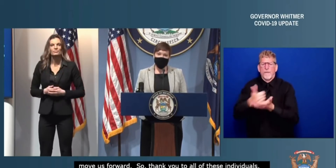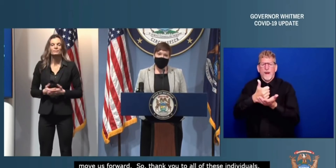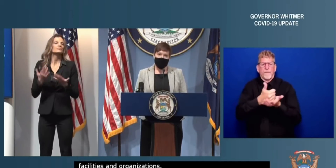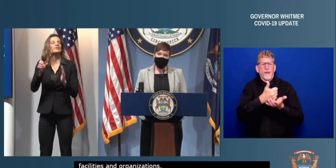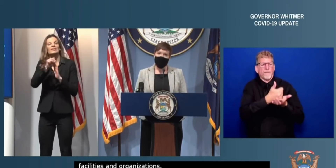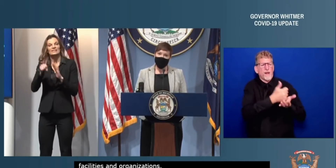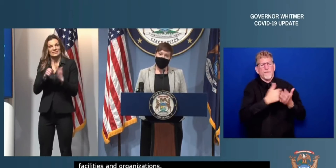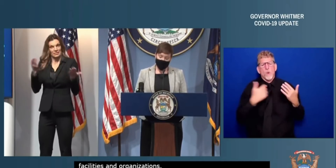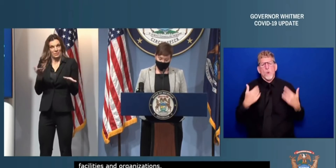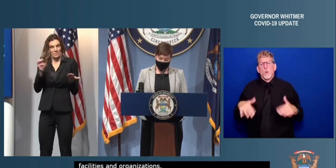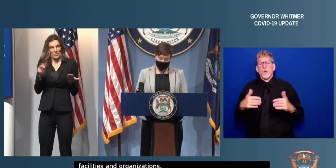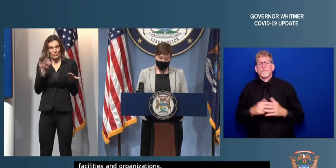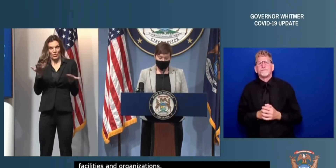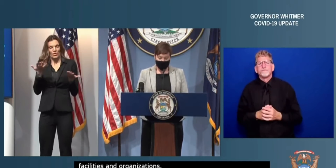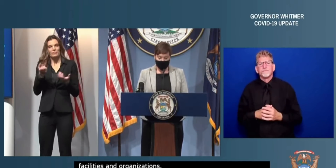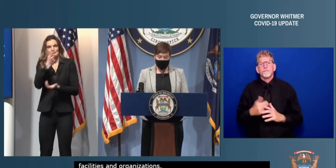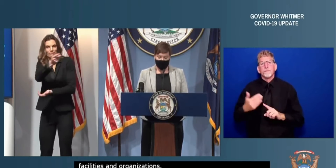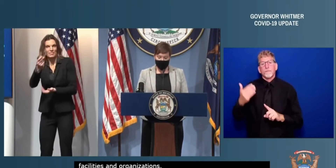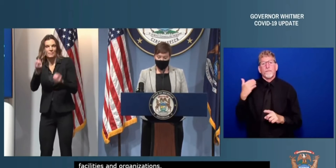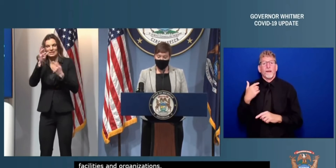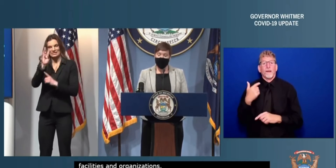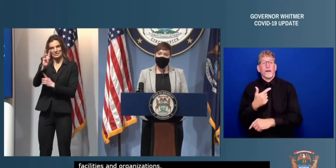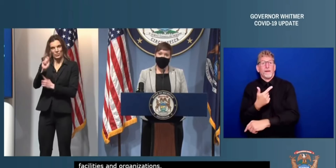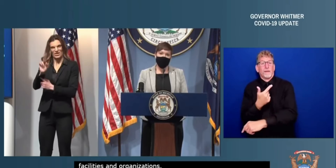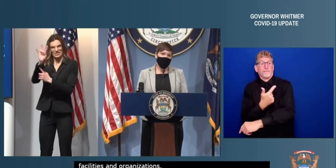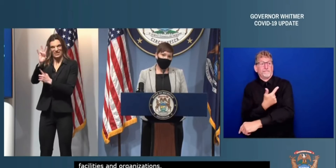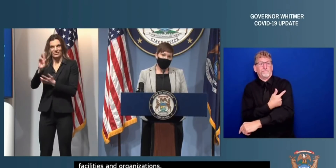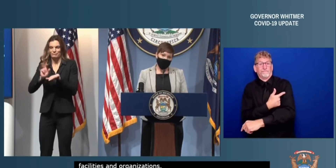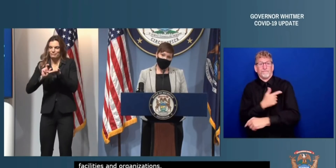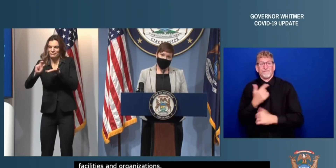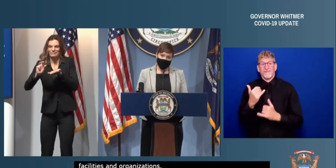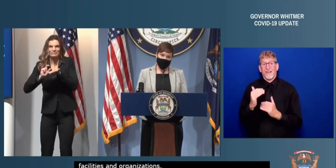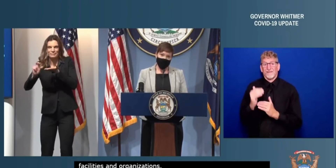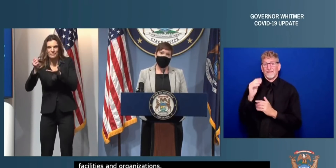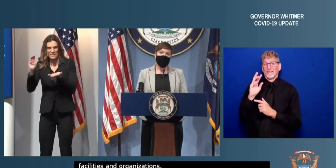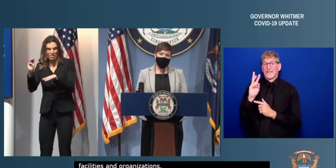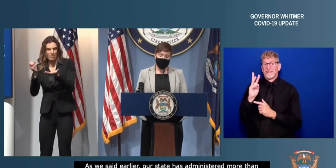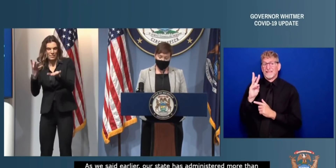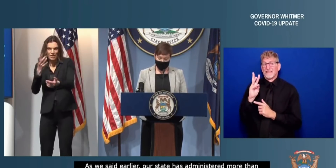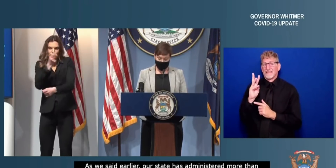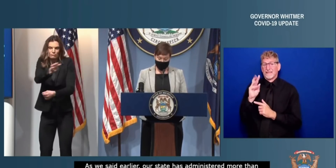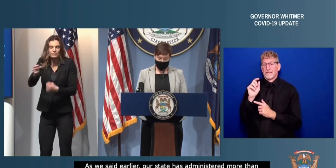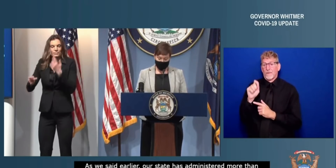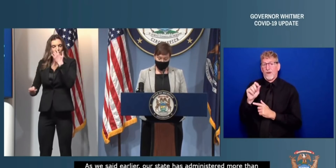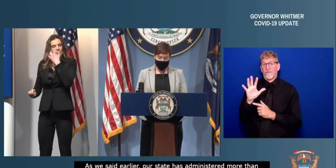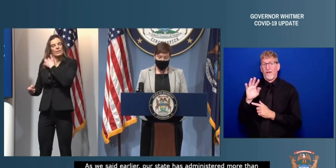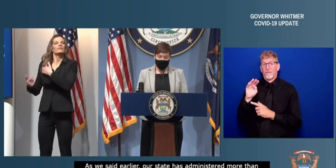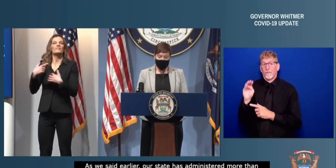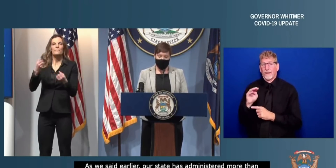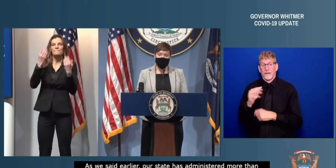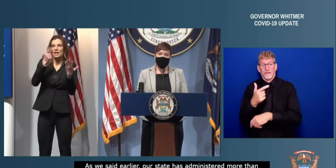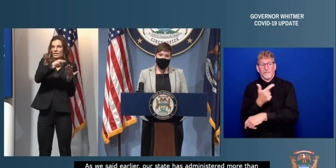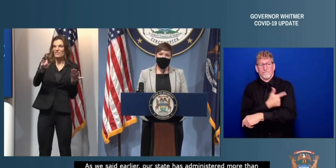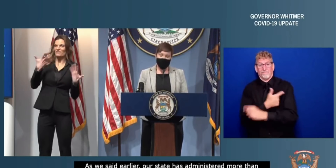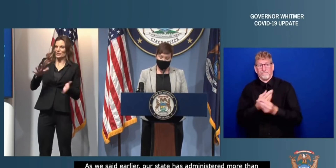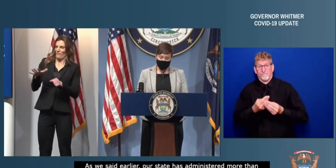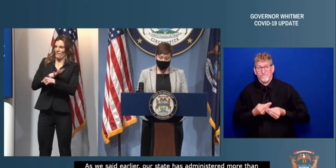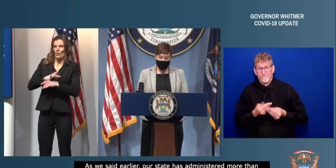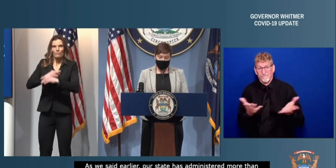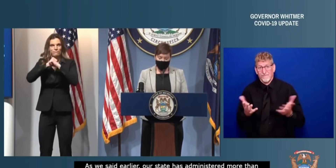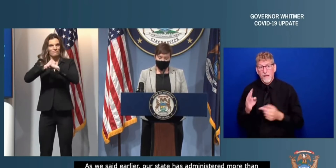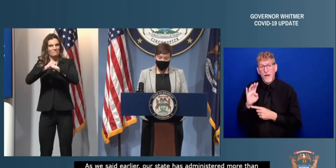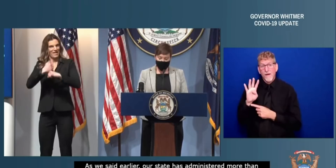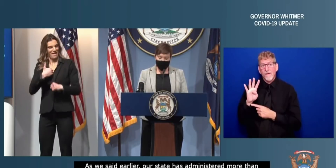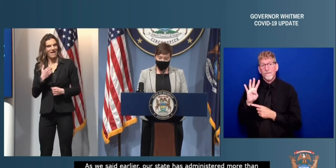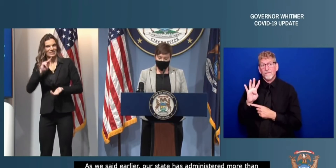than 6.5 million doses, with nearly 40% of our residents fully vaccinated. We are so